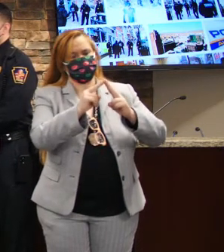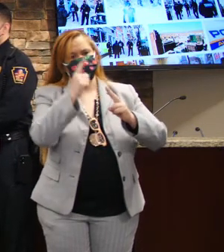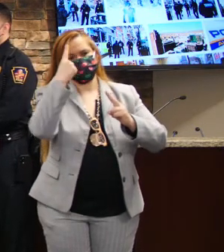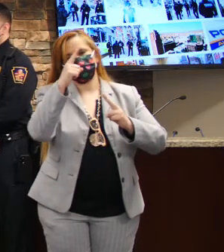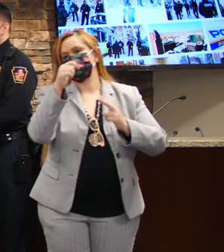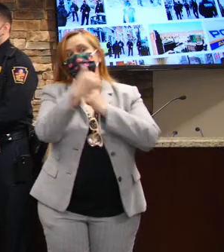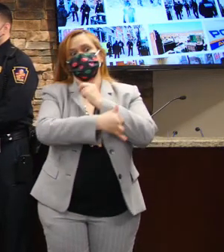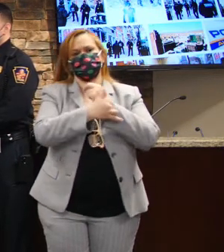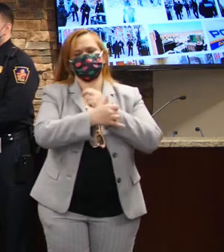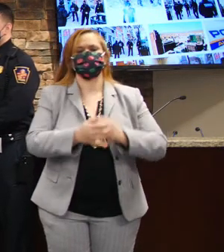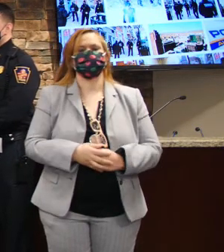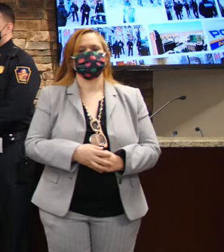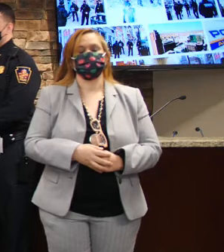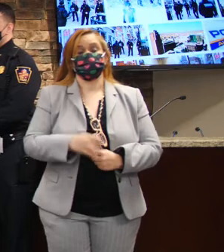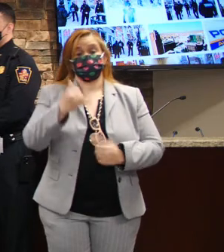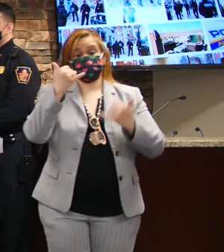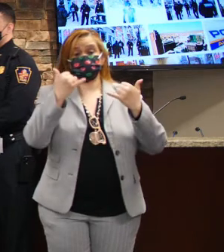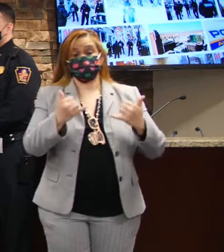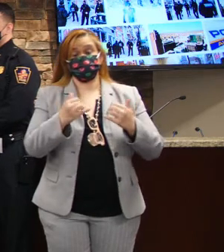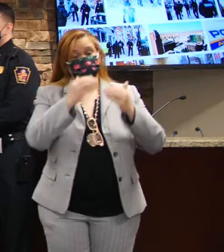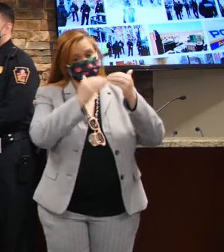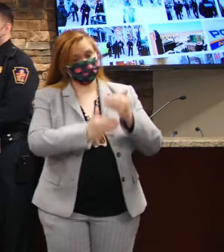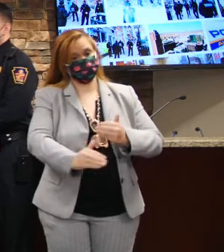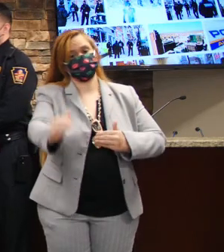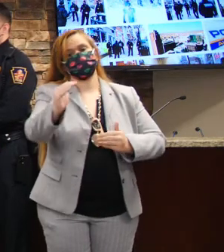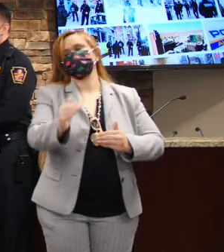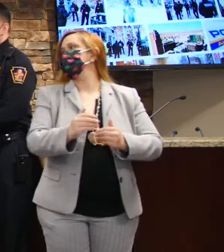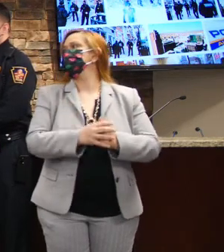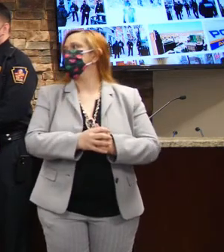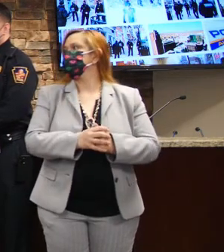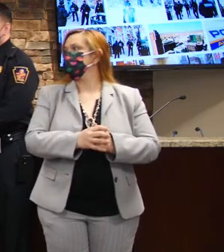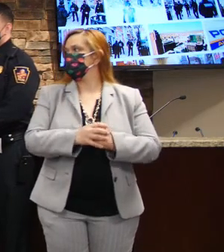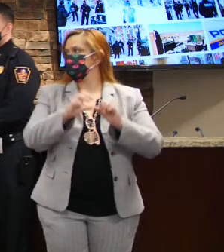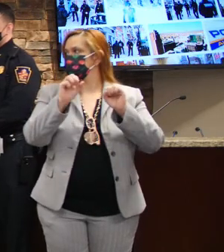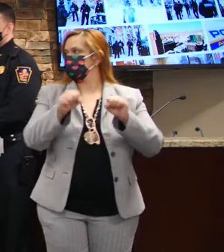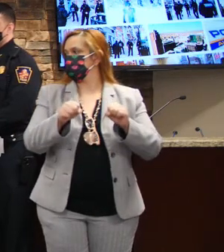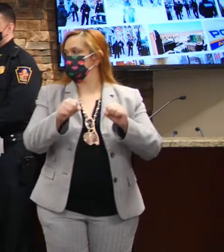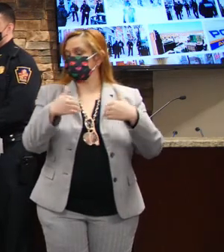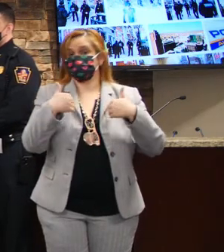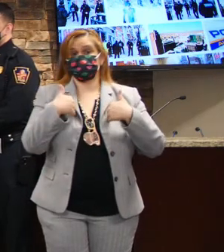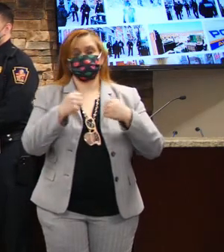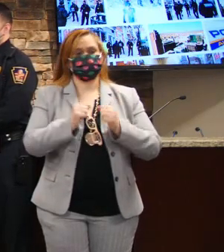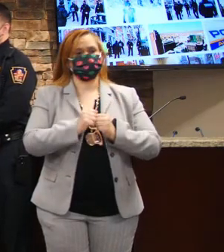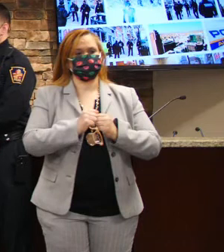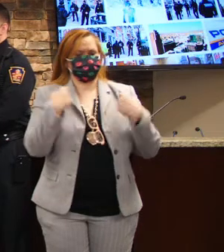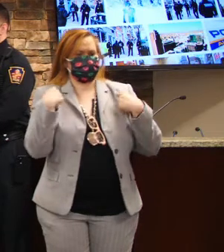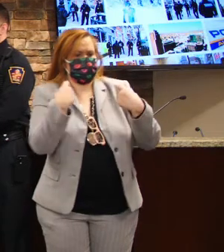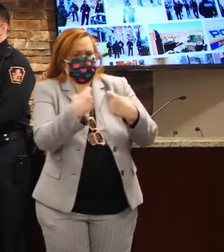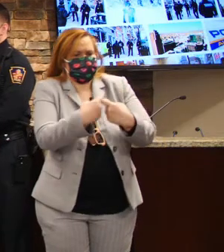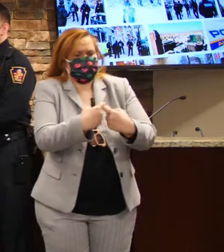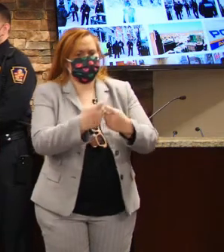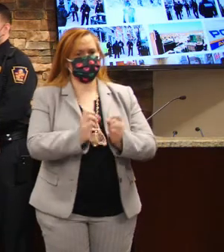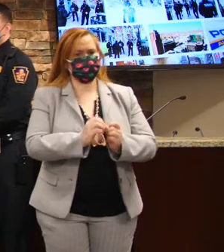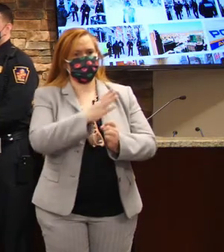Let me say that again. Te veo. To those of you in our great city that speak Spanish and want to be a